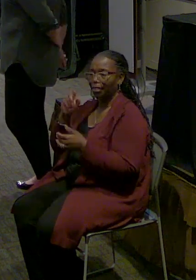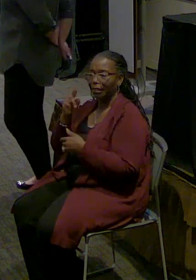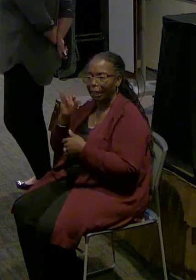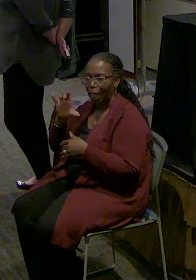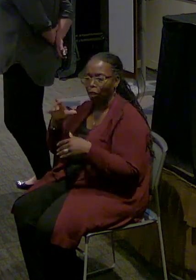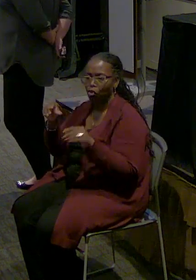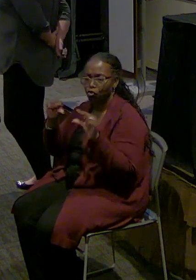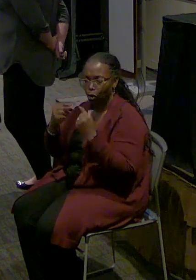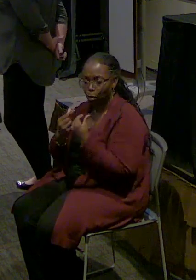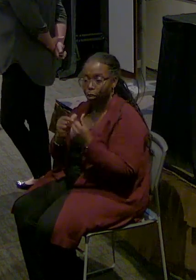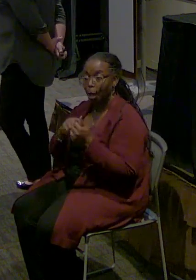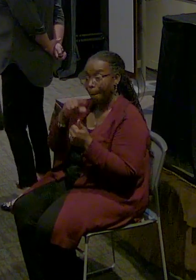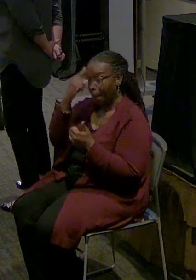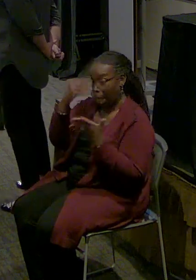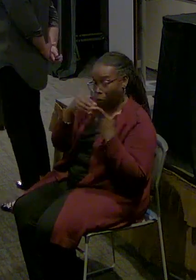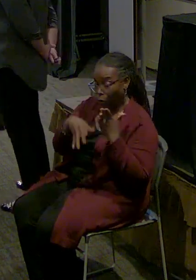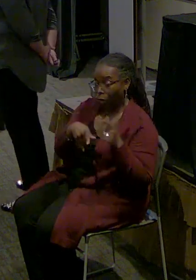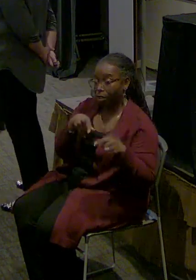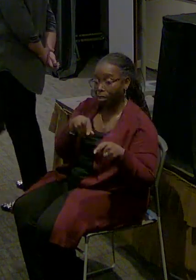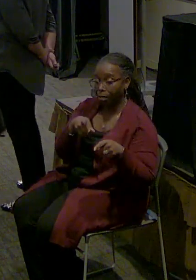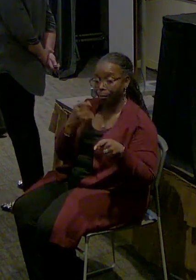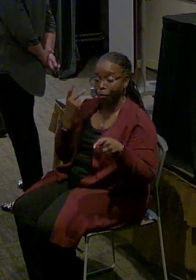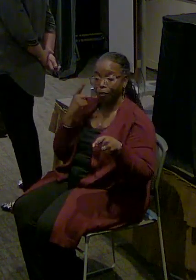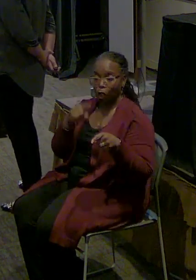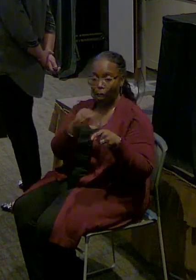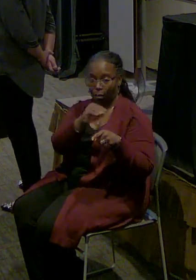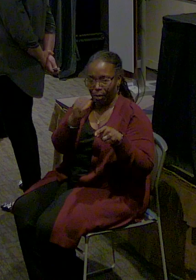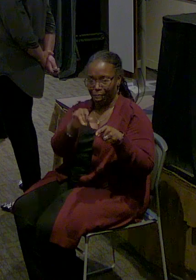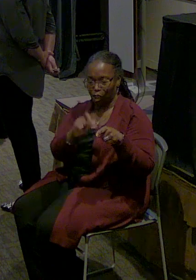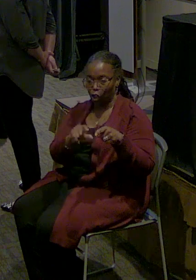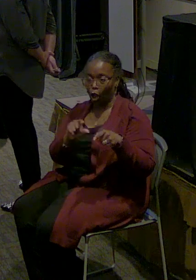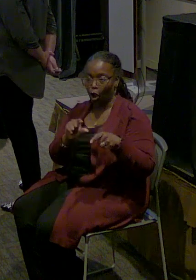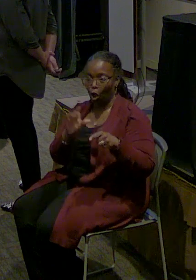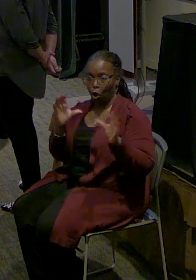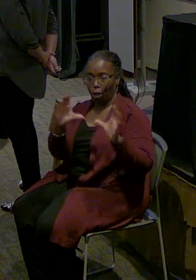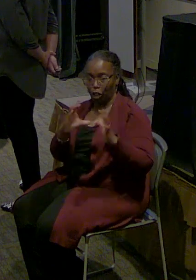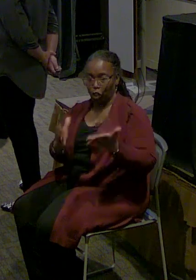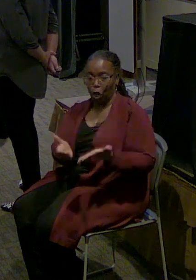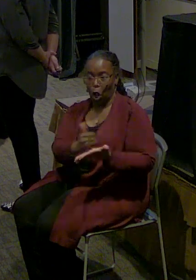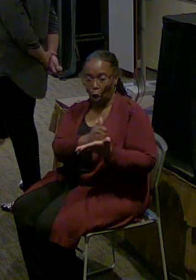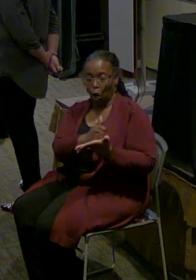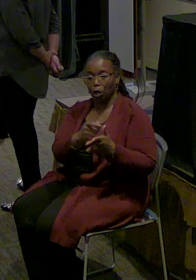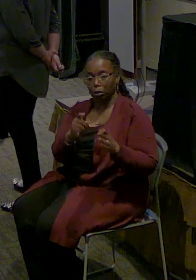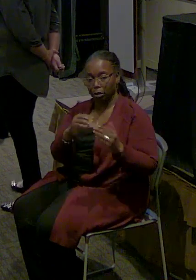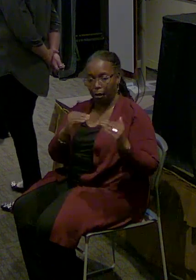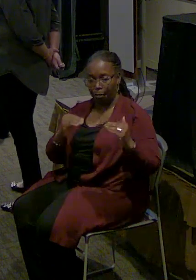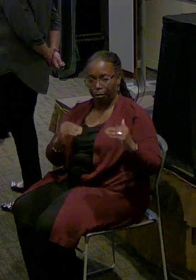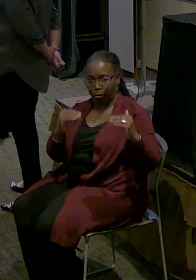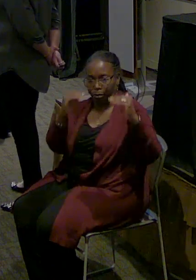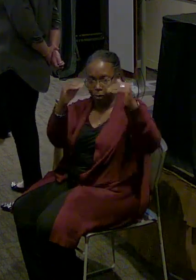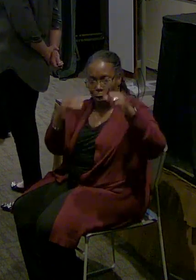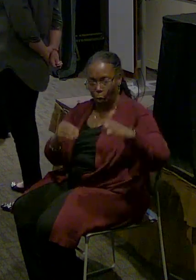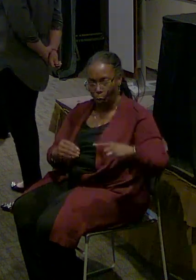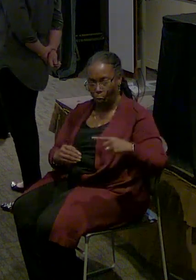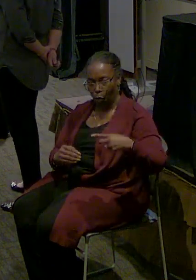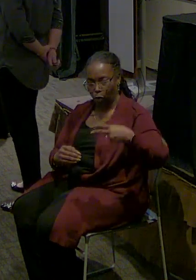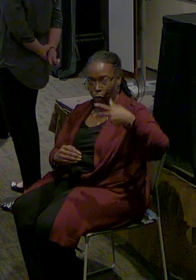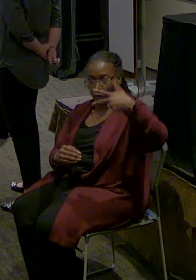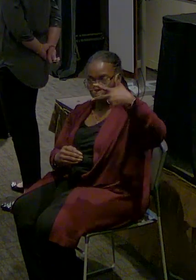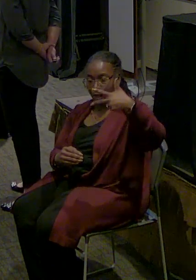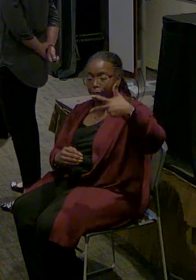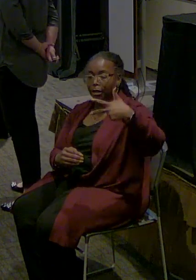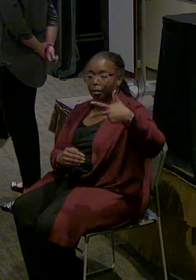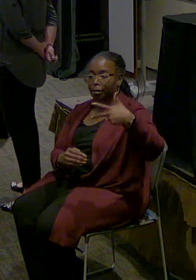we're going to look at our black students, and if we look at the percentage of our credentials that are earned across the tiers, so tier 1, tier 2, and tier